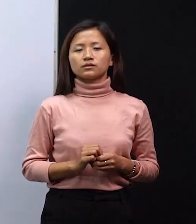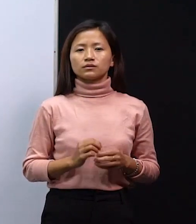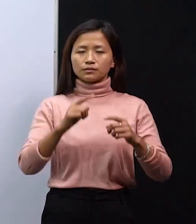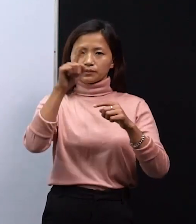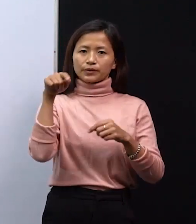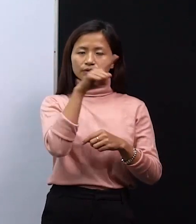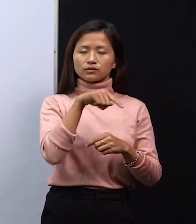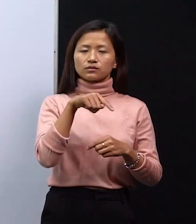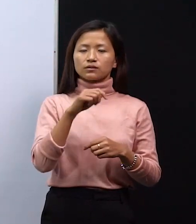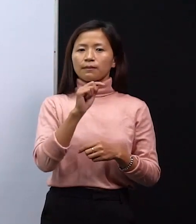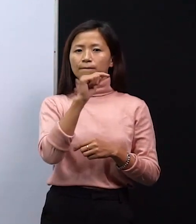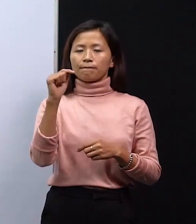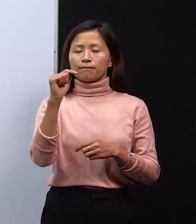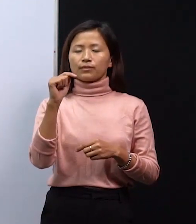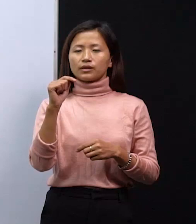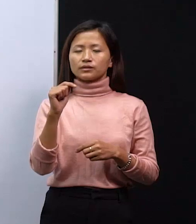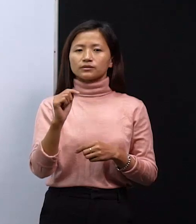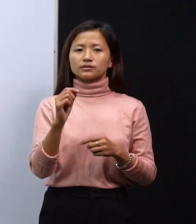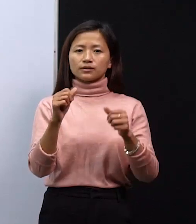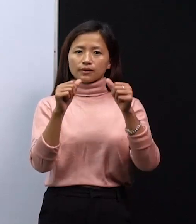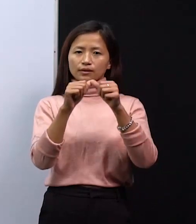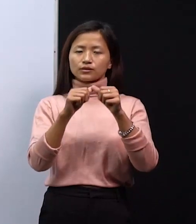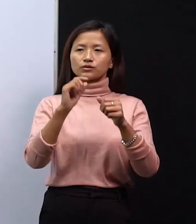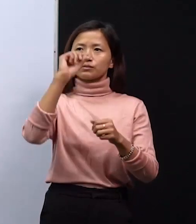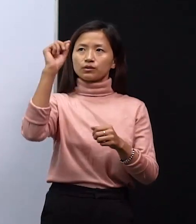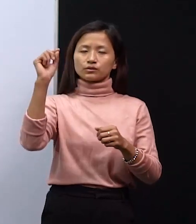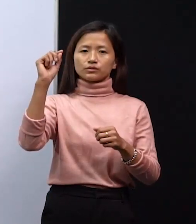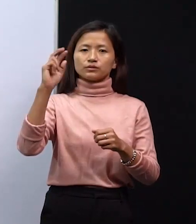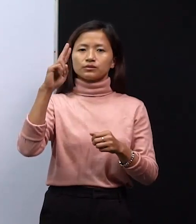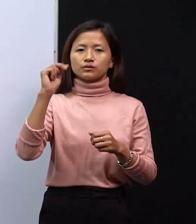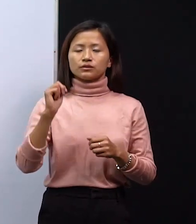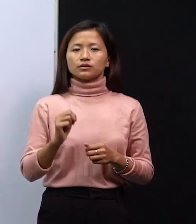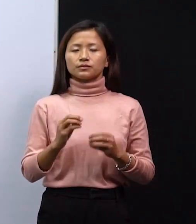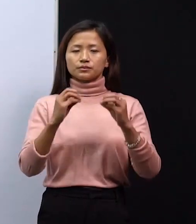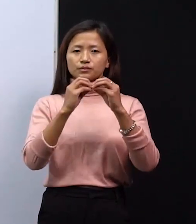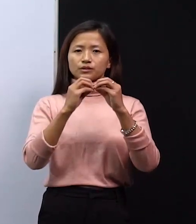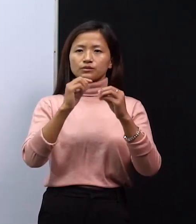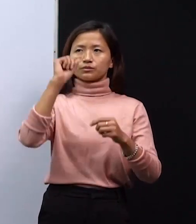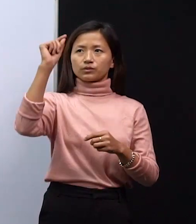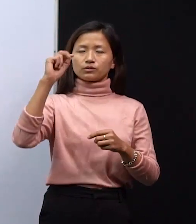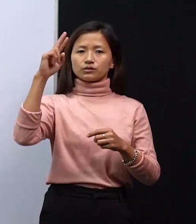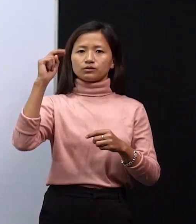bracket close, minus a to the power 2 plus b to the power 2.